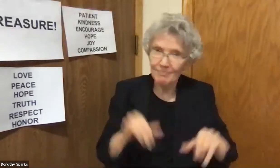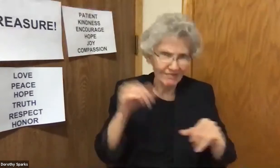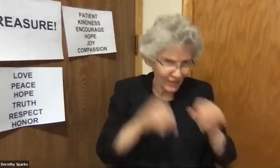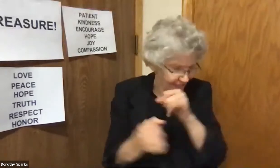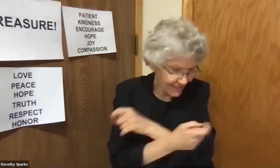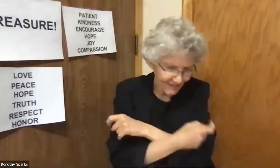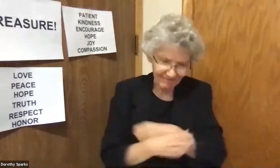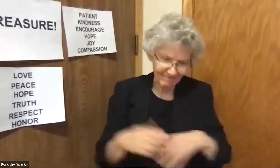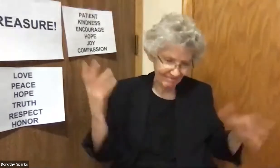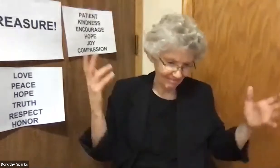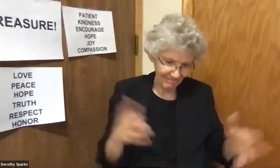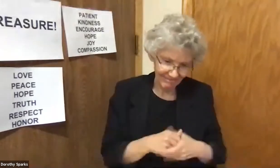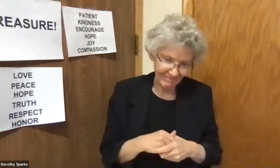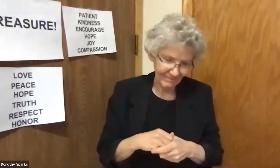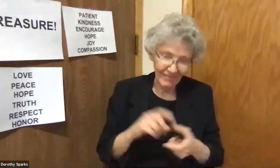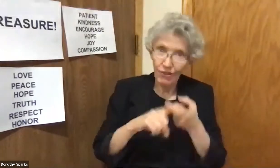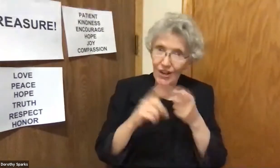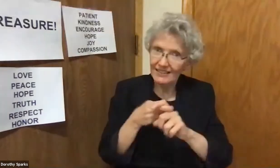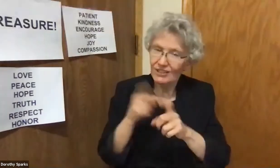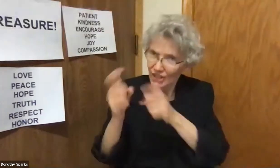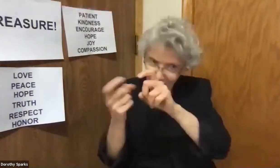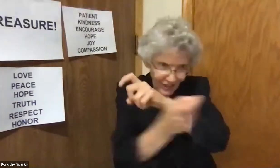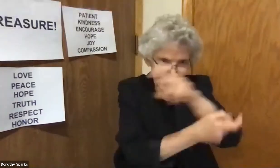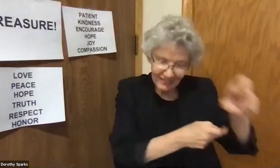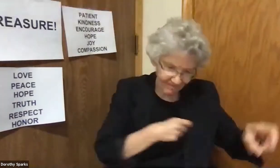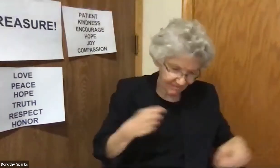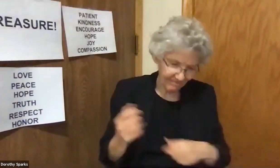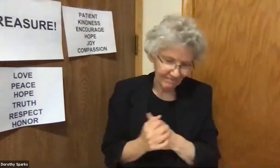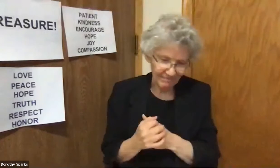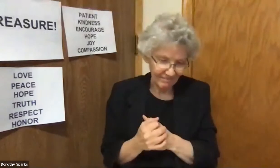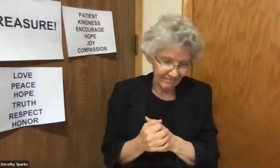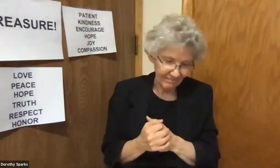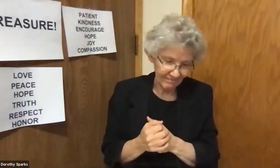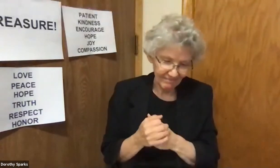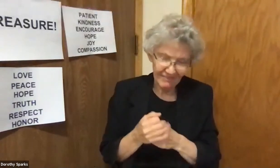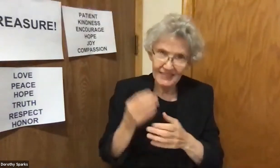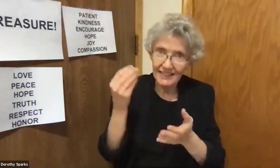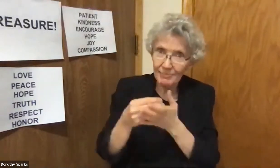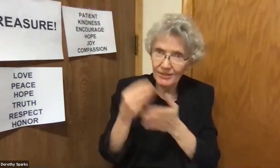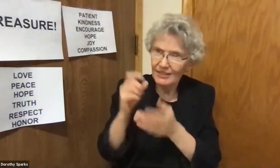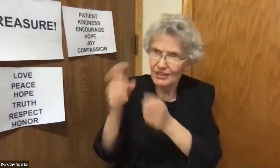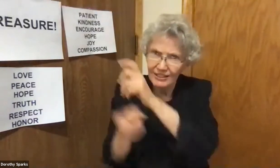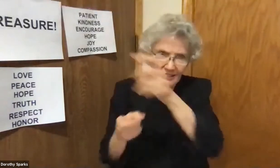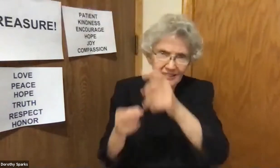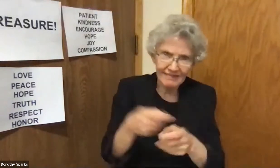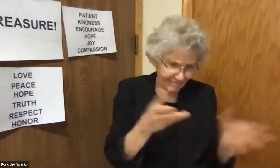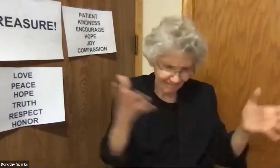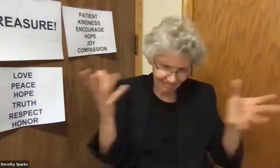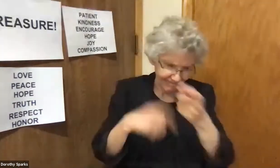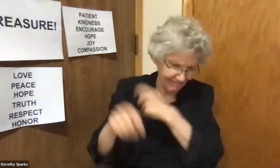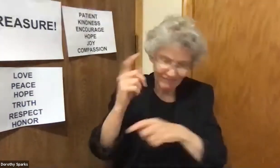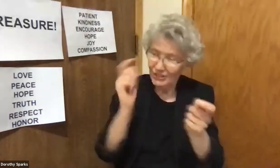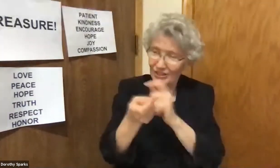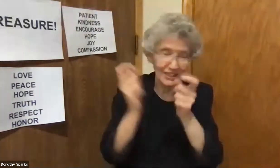cars even change. It's not the same kind of cars that we're driving today as before. Everything is changing all around us.